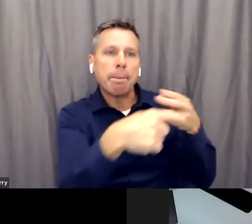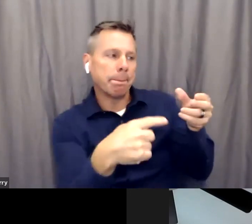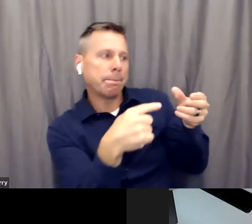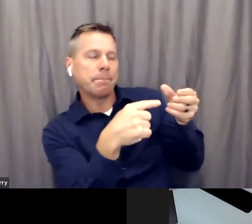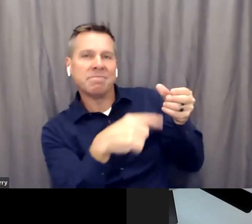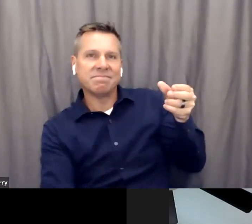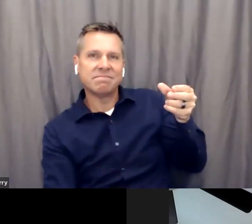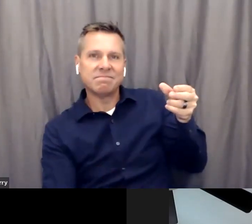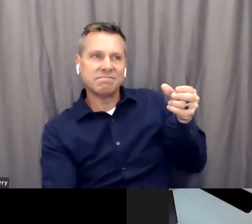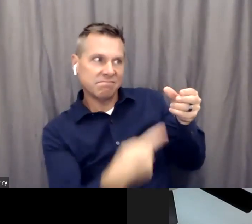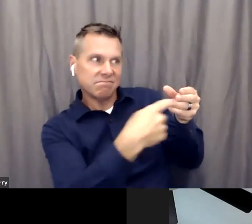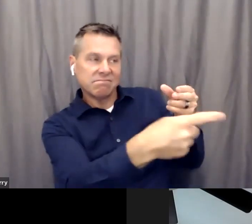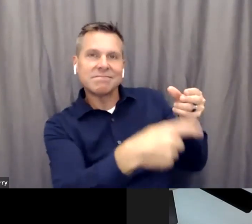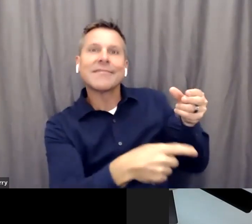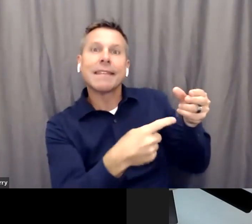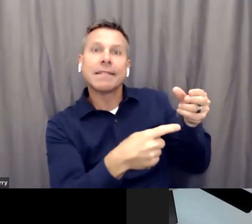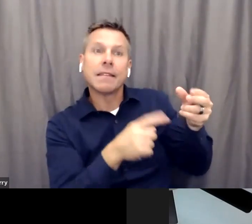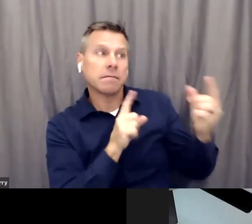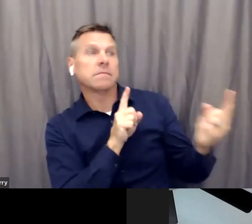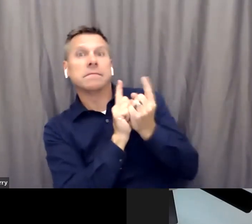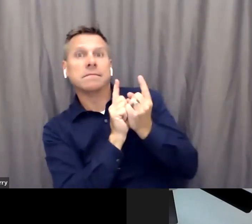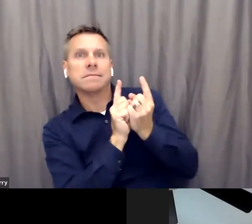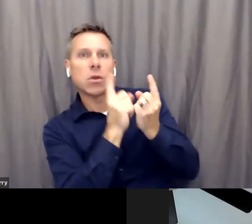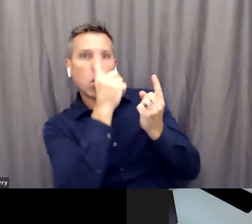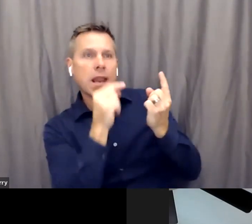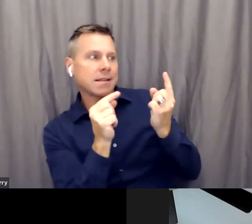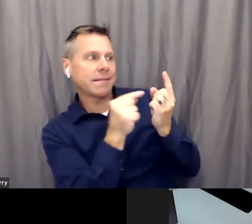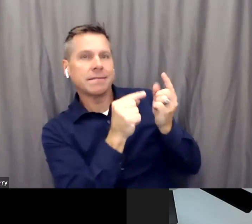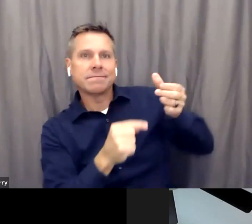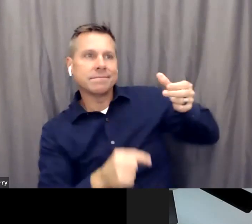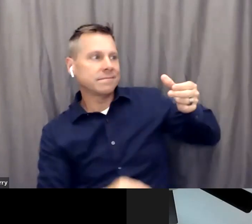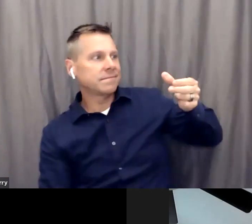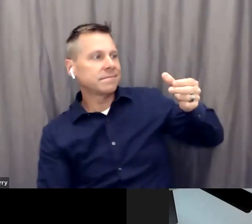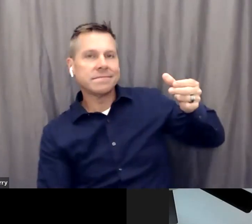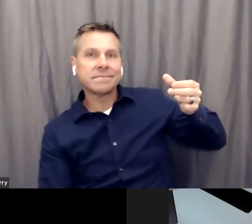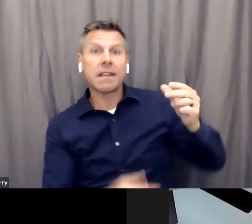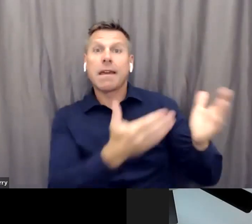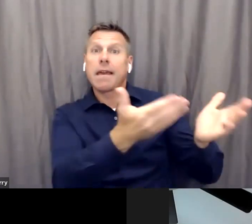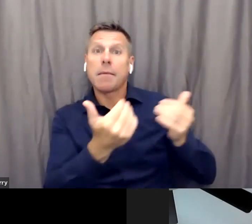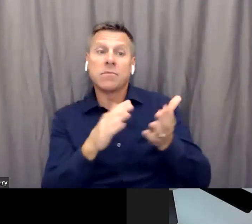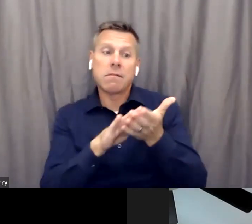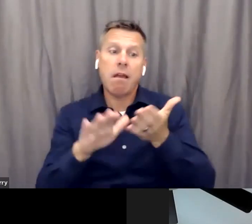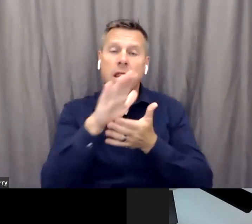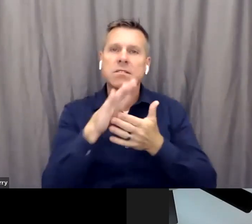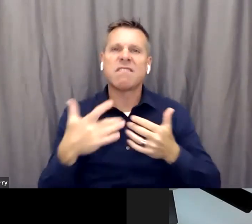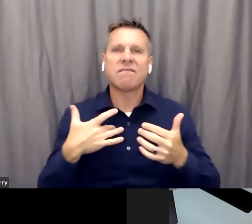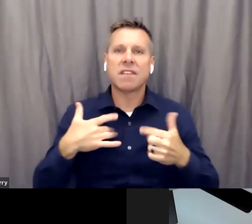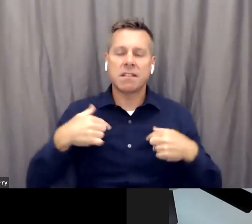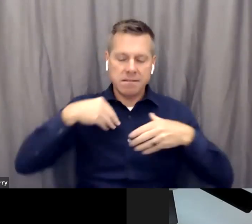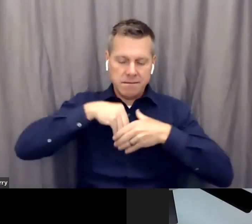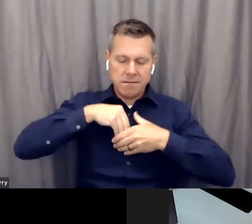come to you. This is how they come to college, right? Broken into